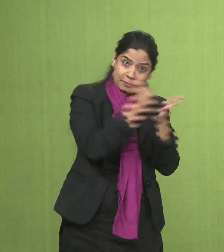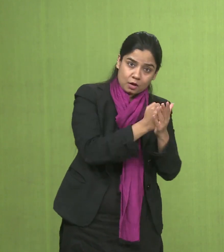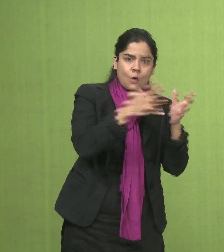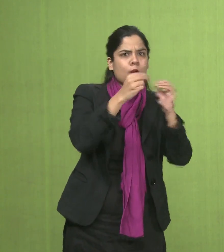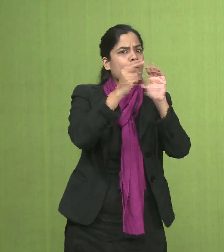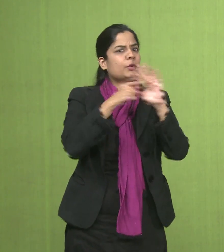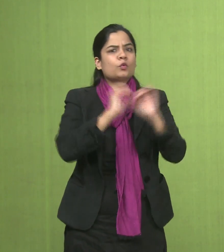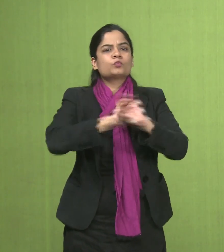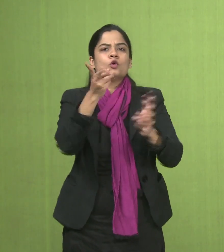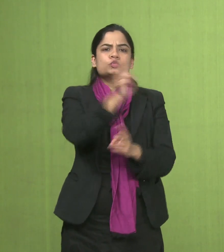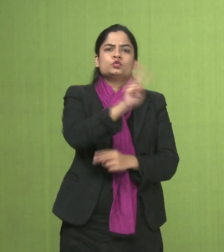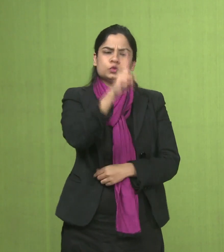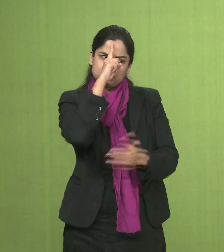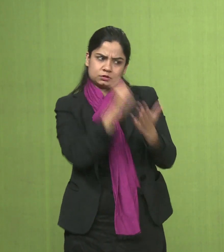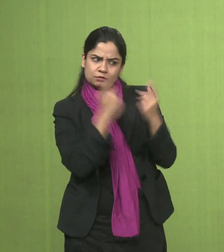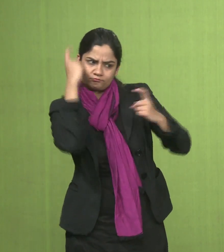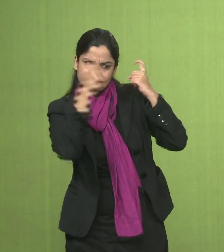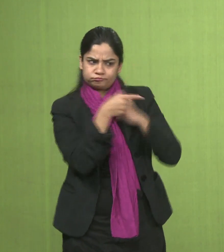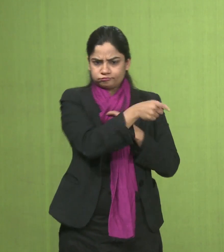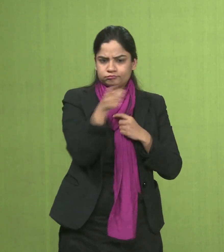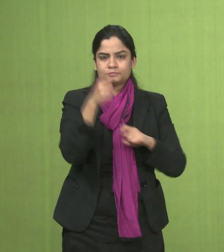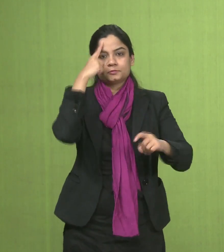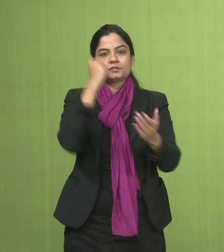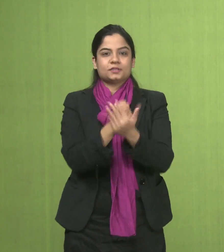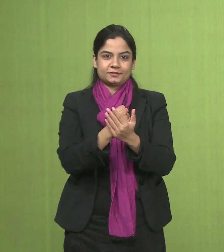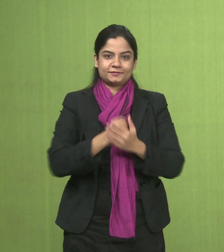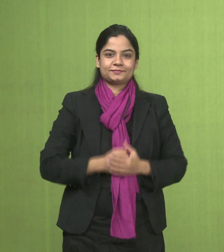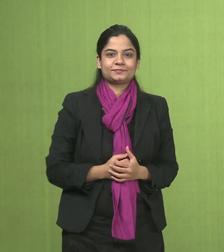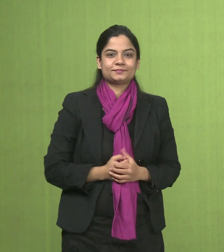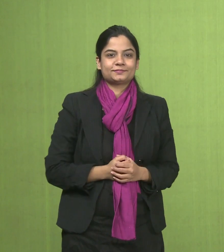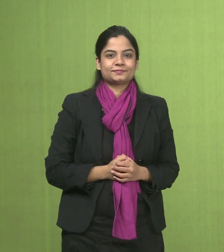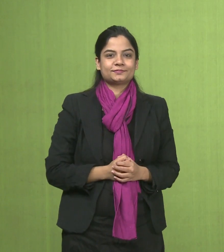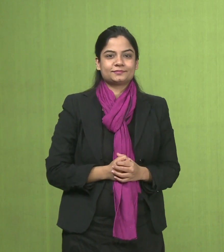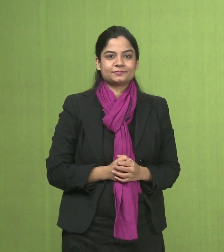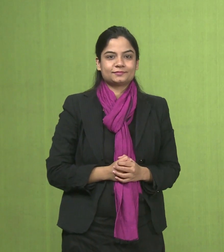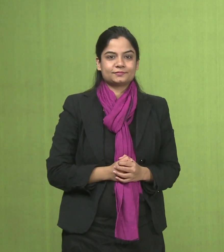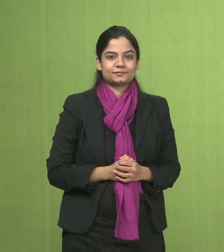for branded clothes, some people don't want to go for branded clothes. It's up to you to decide.